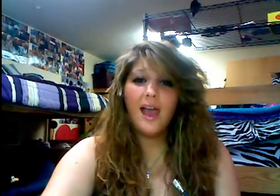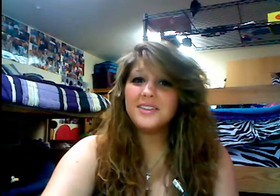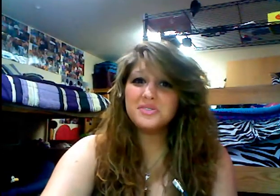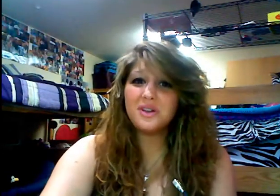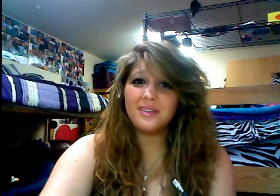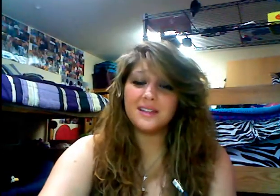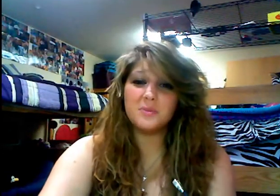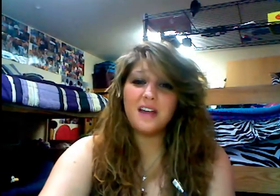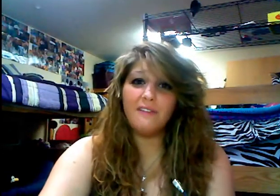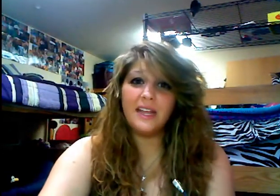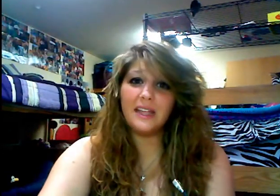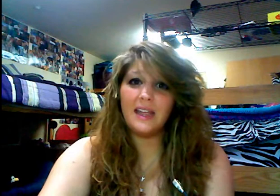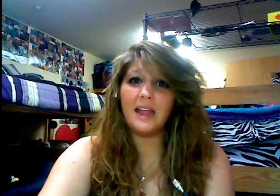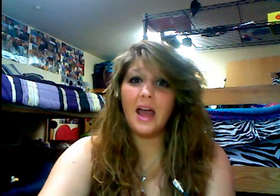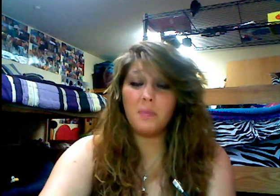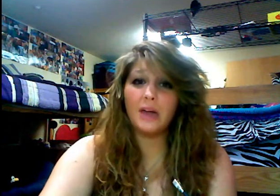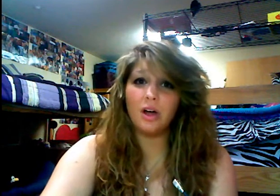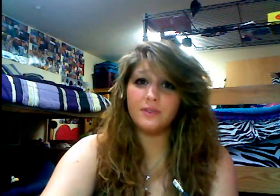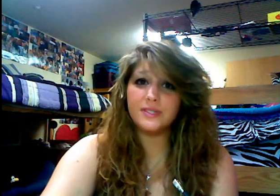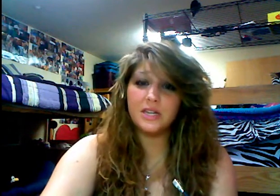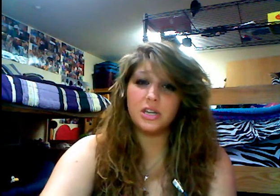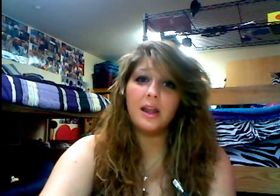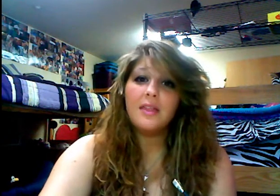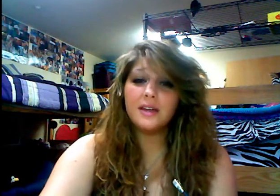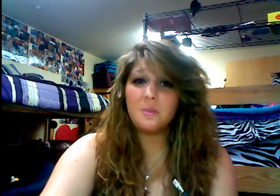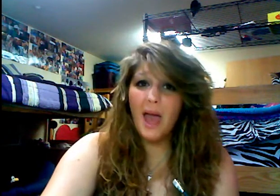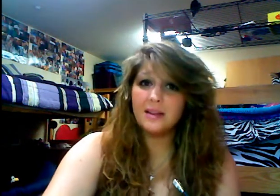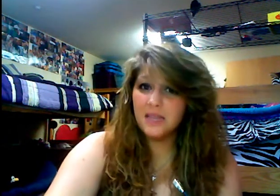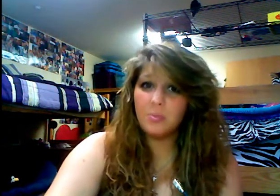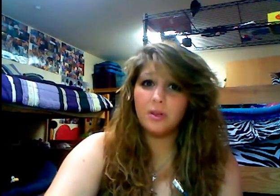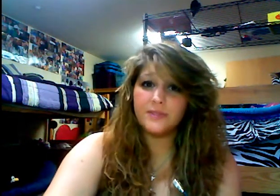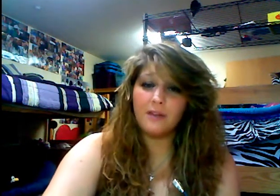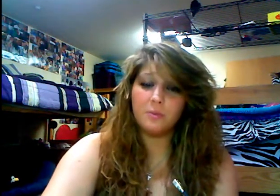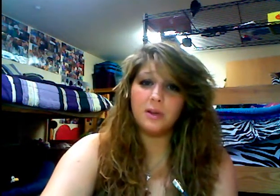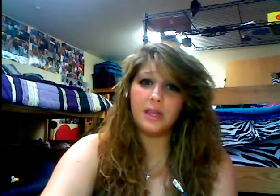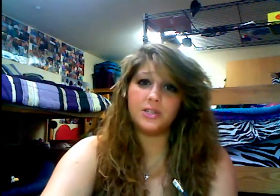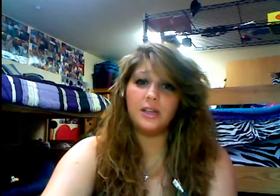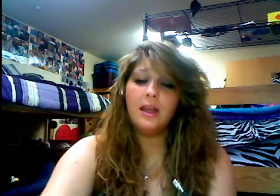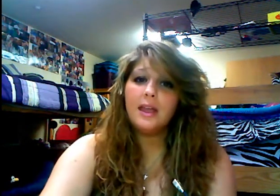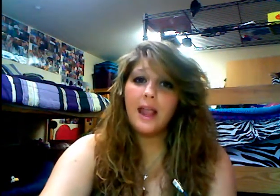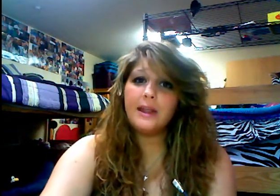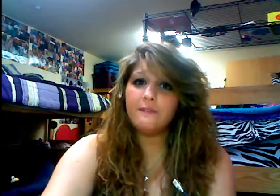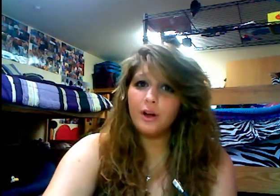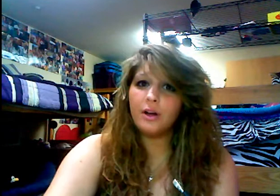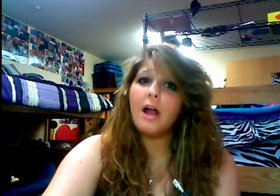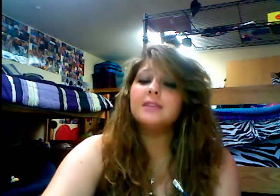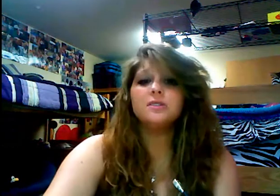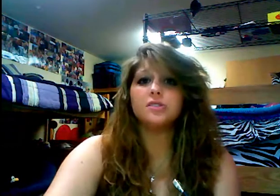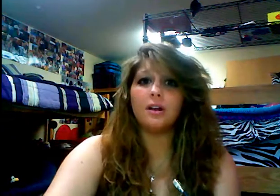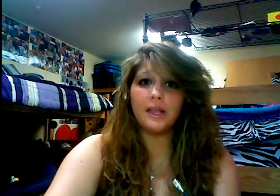As you saw in this clip, Stephanie and Katie had a bad conversation. That is a bad example of deaf communication. Katie averted her eyes and started